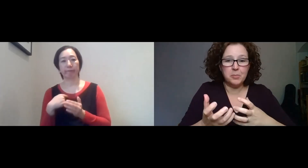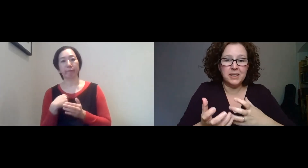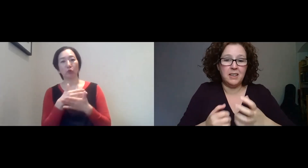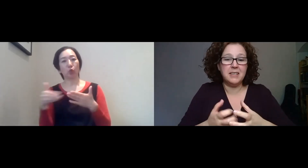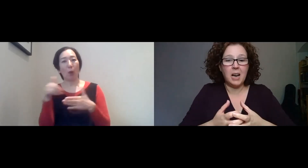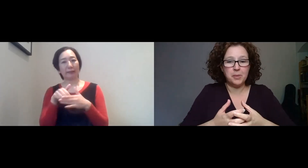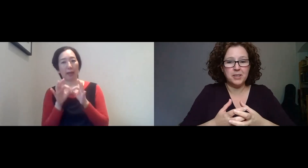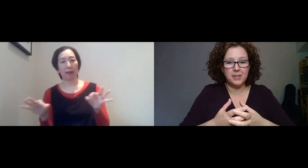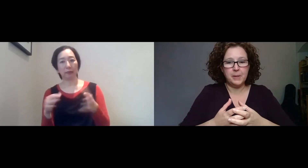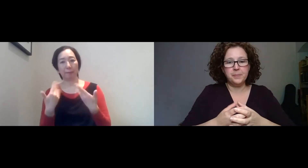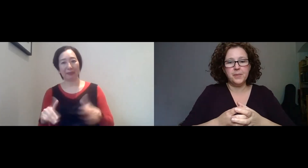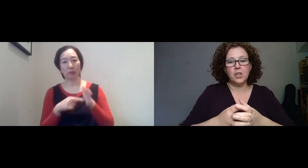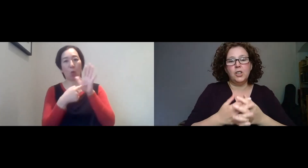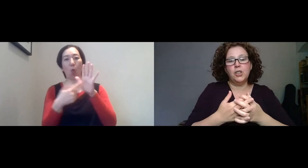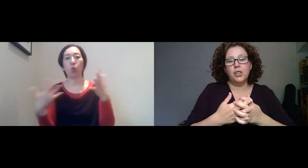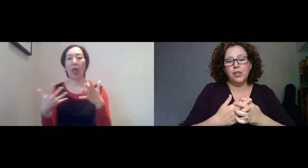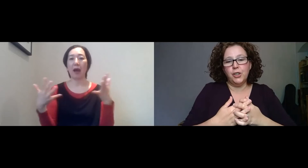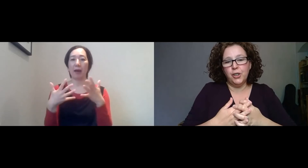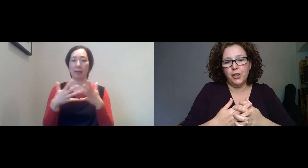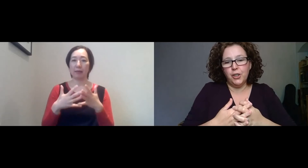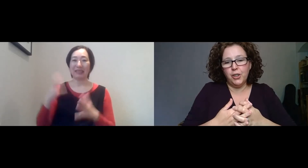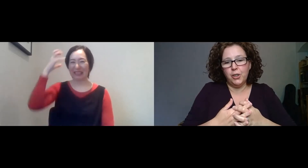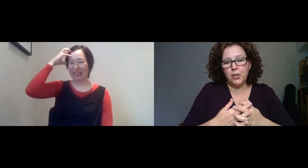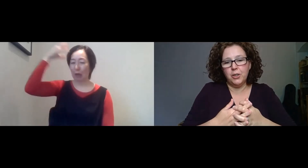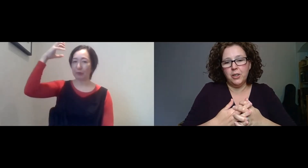have the ability to adapt.